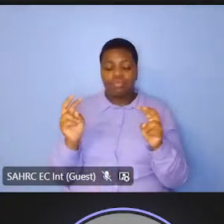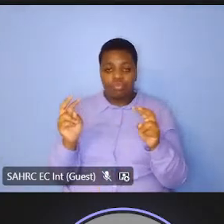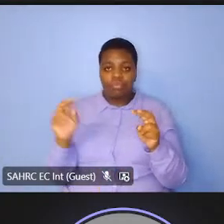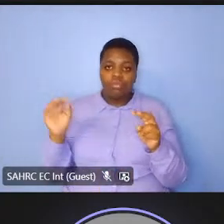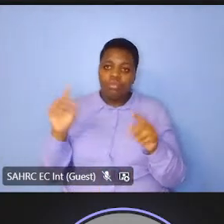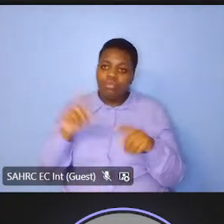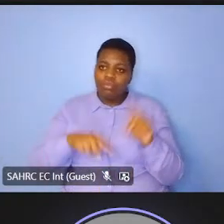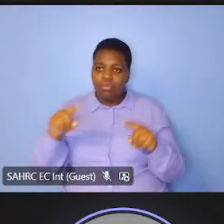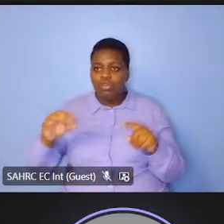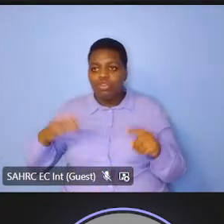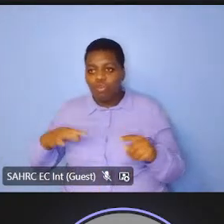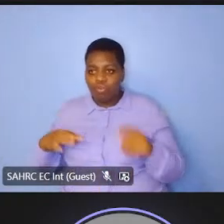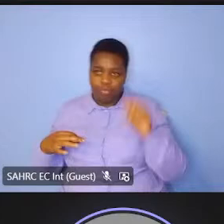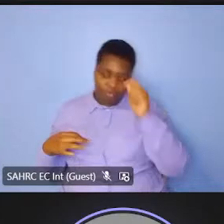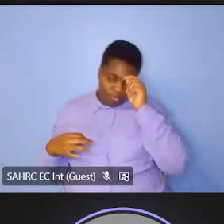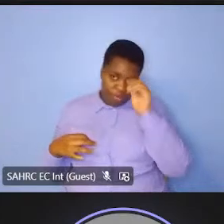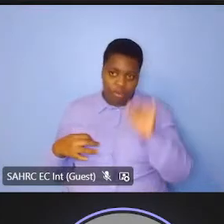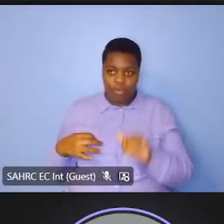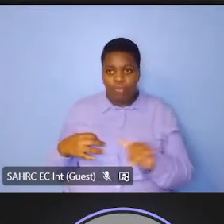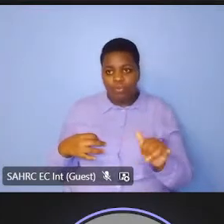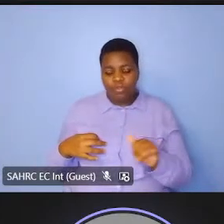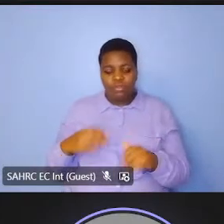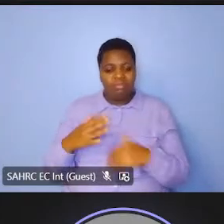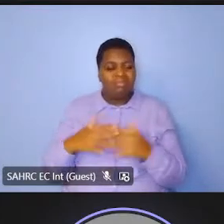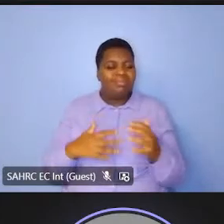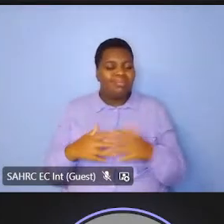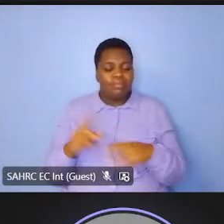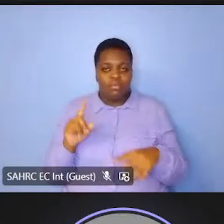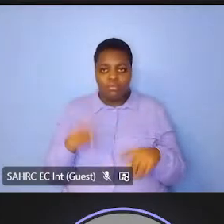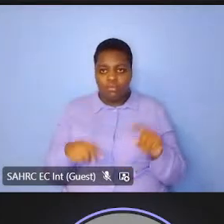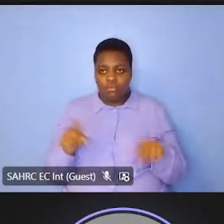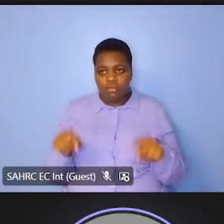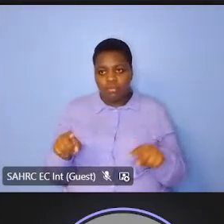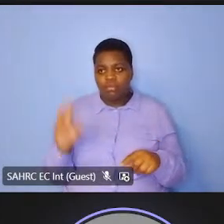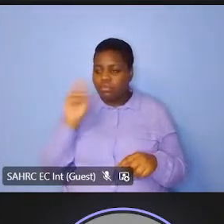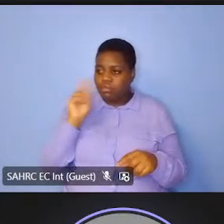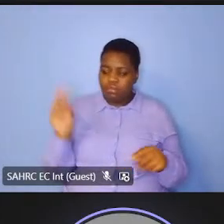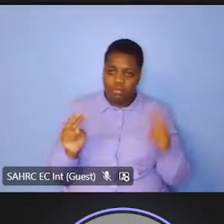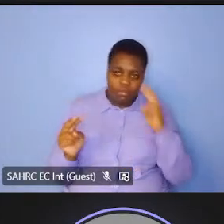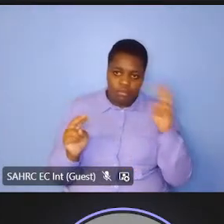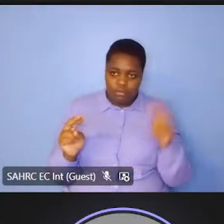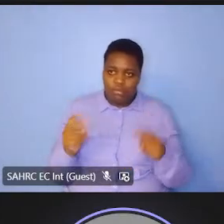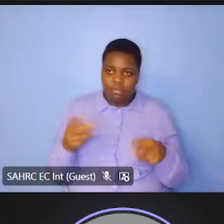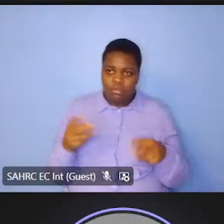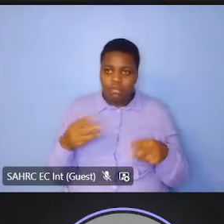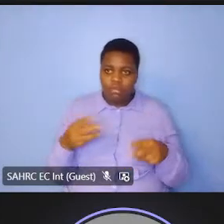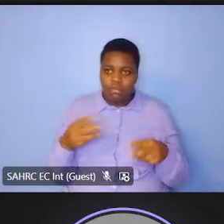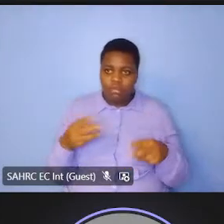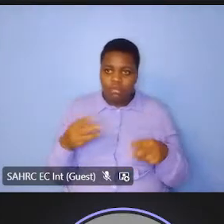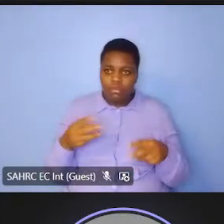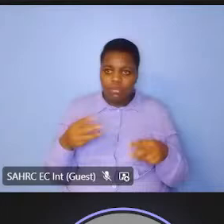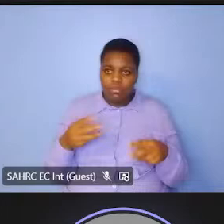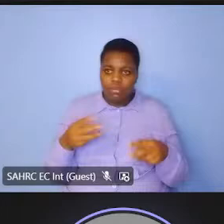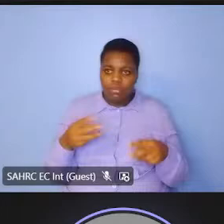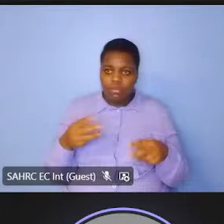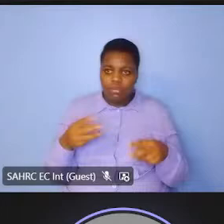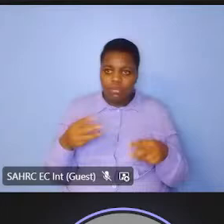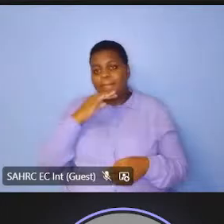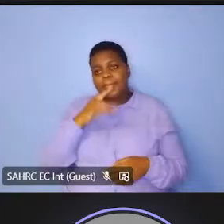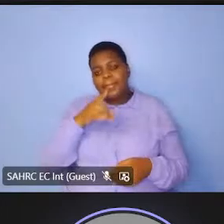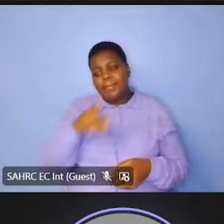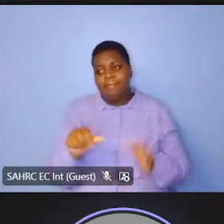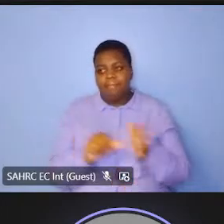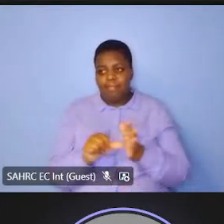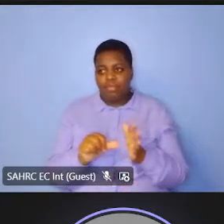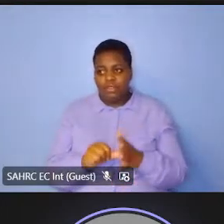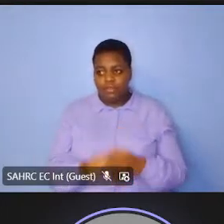South Africa, reflective of diversity, reflective of diverse sexual orientations. And so that's quite